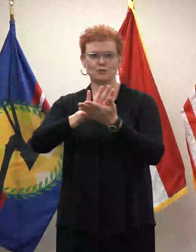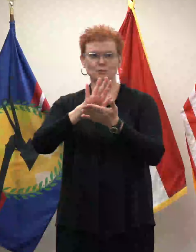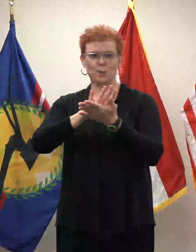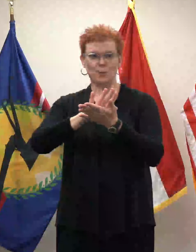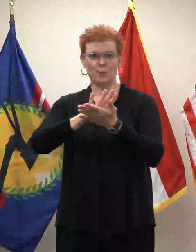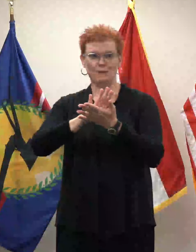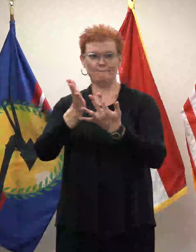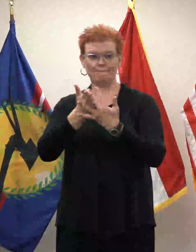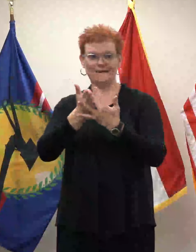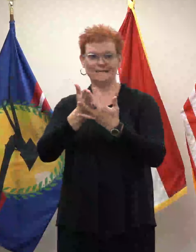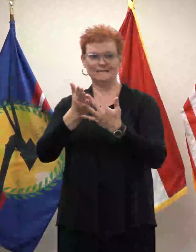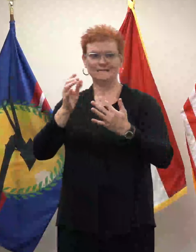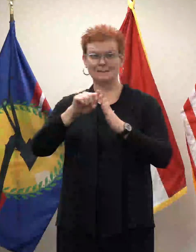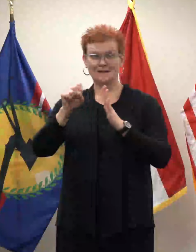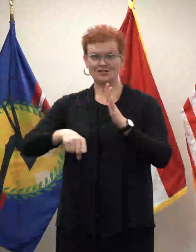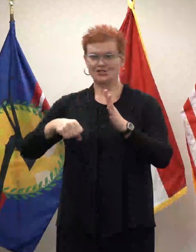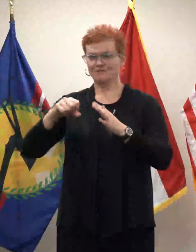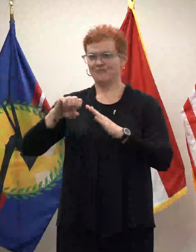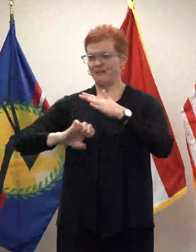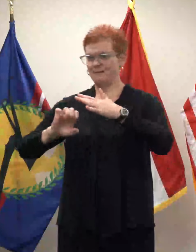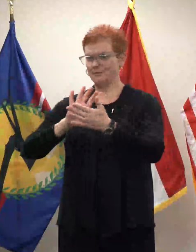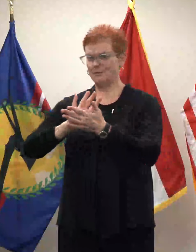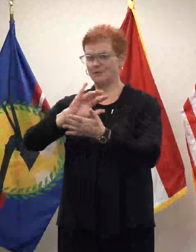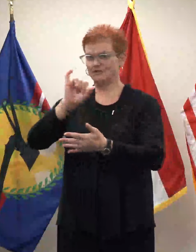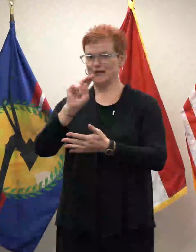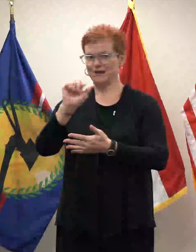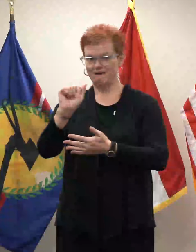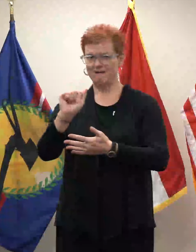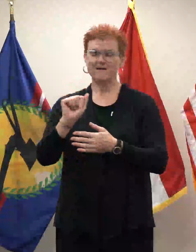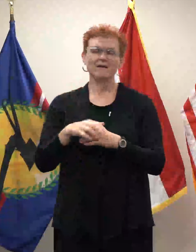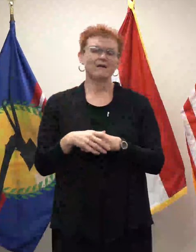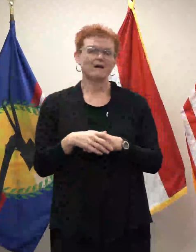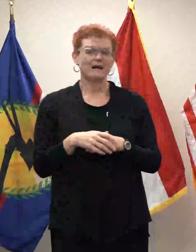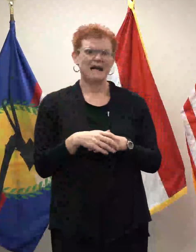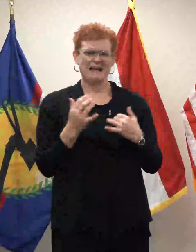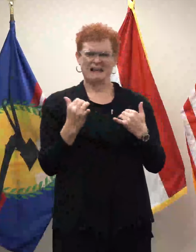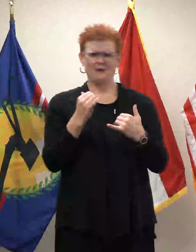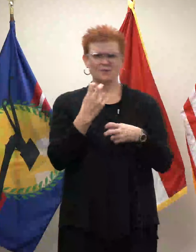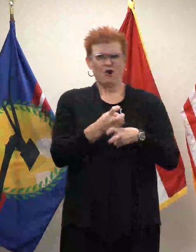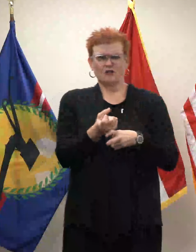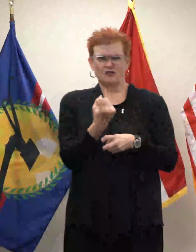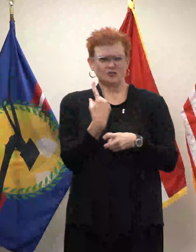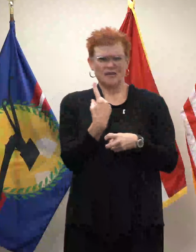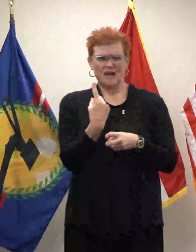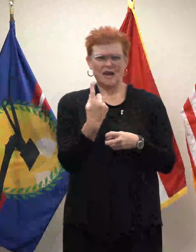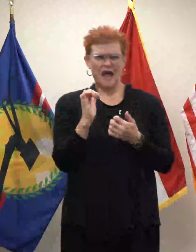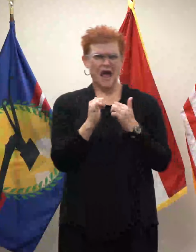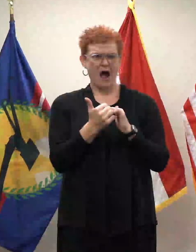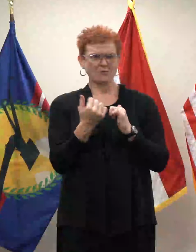our children are trying to understand why someone would walk into a St. Louis school with 600 rounds of ammunition and inflict so much